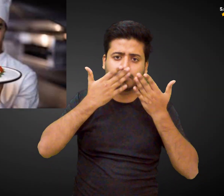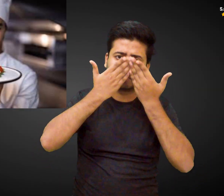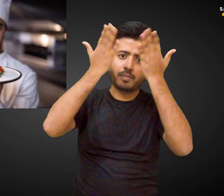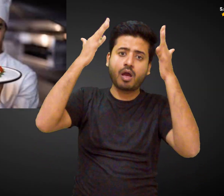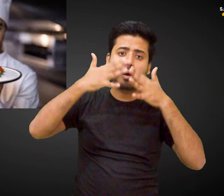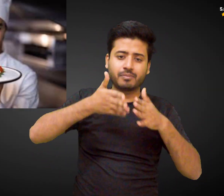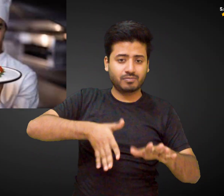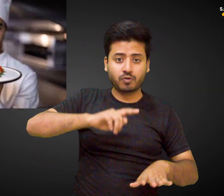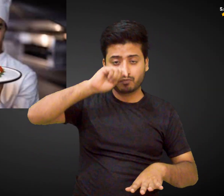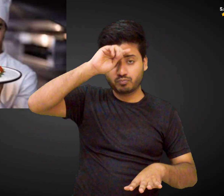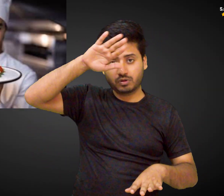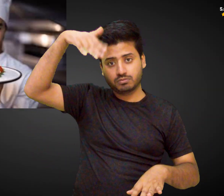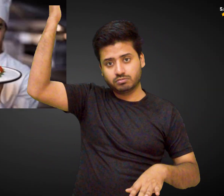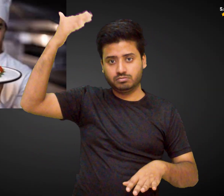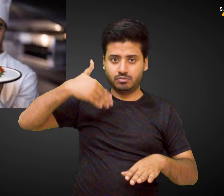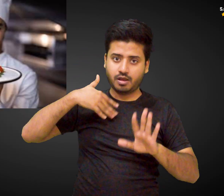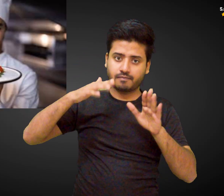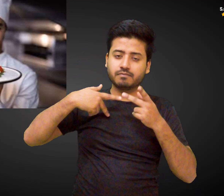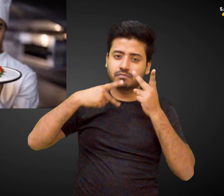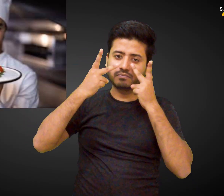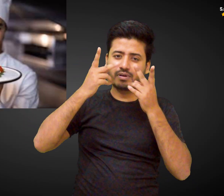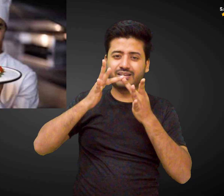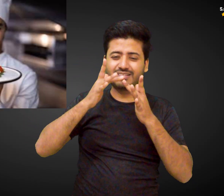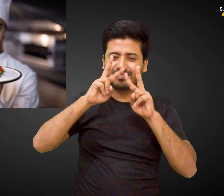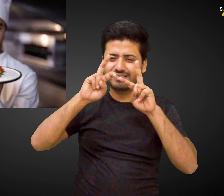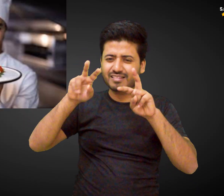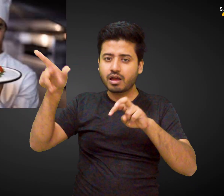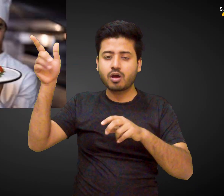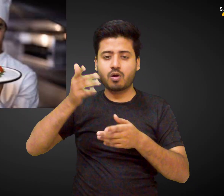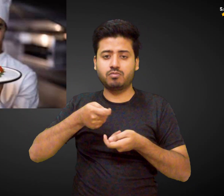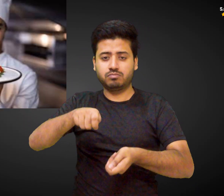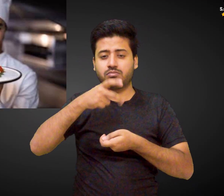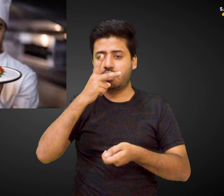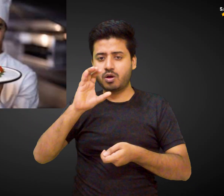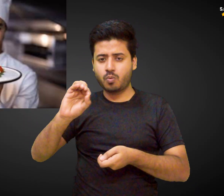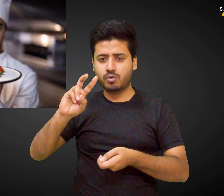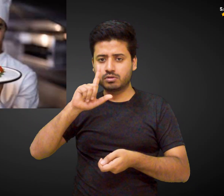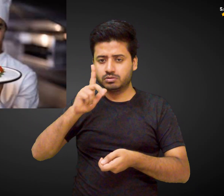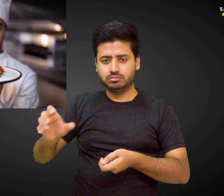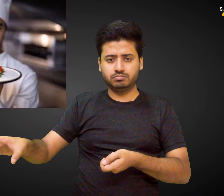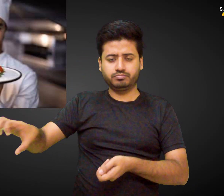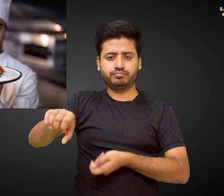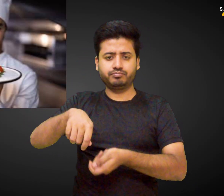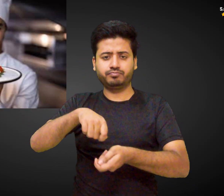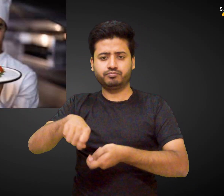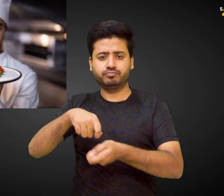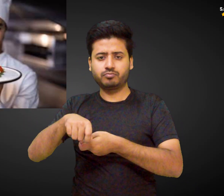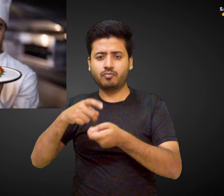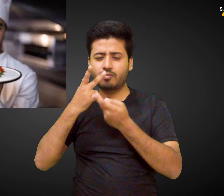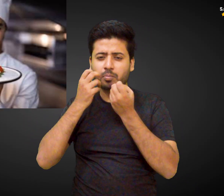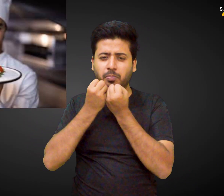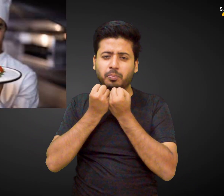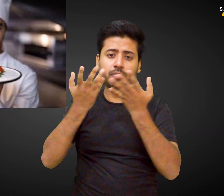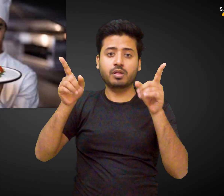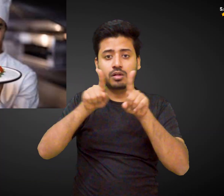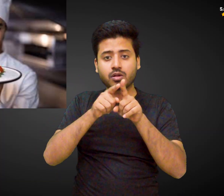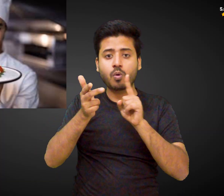simple carbohydrates, which is correlated with faster skin aging. Physical activity. Studies show that older men who exclusively